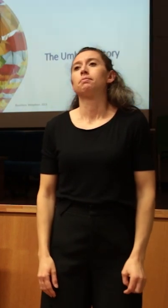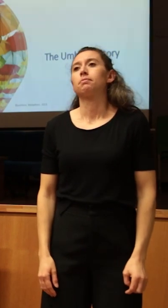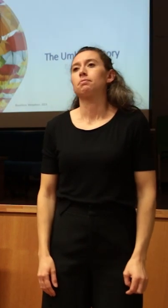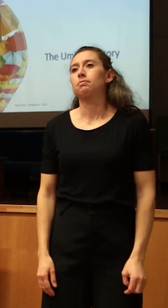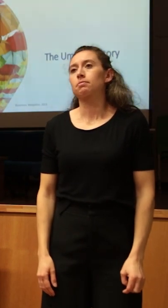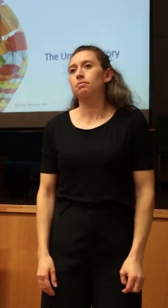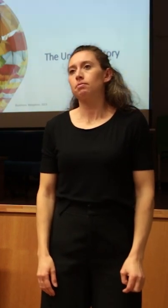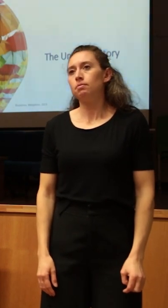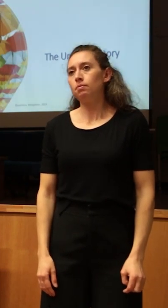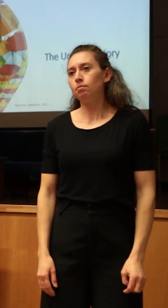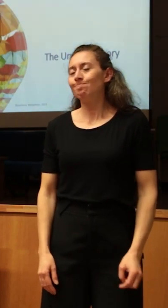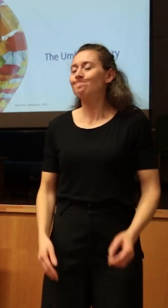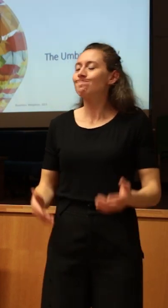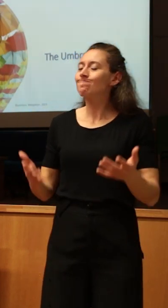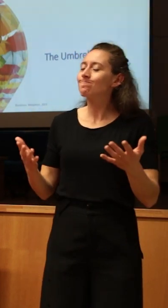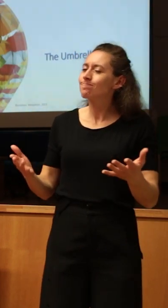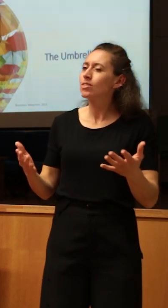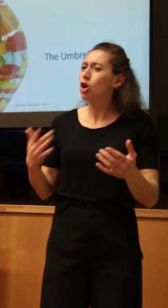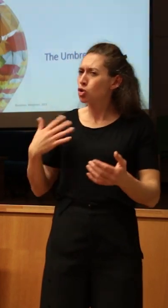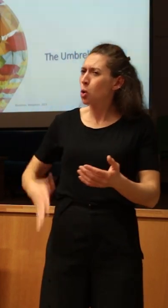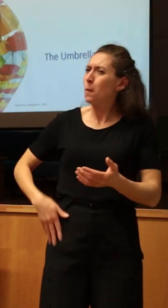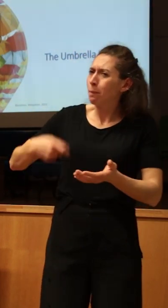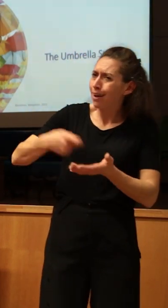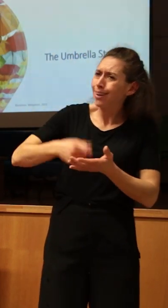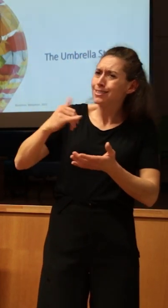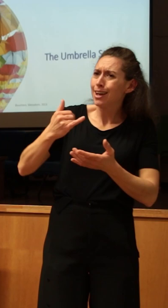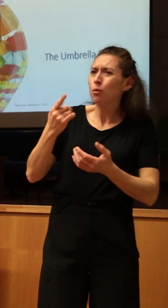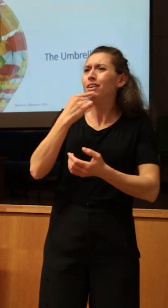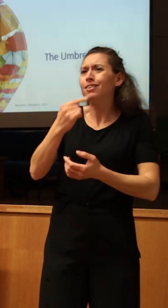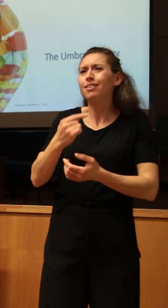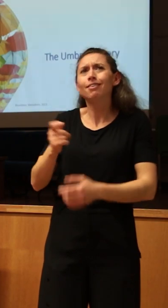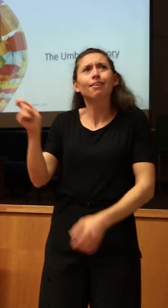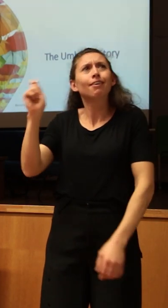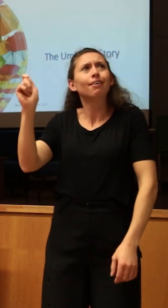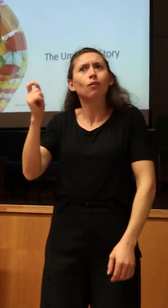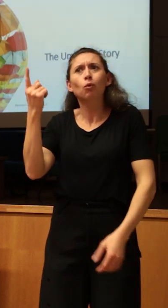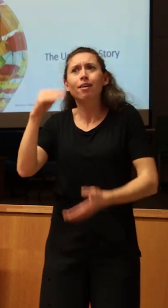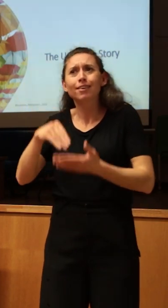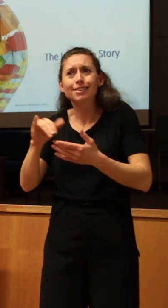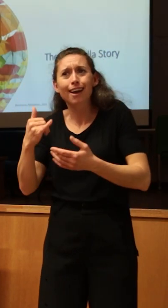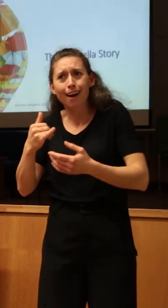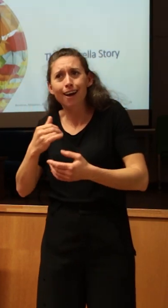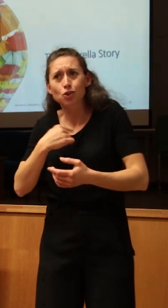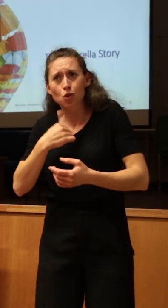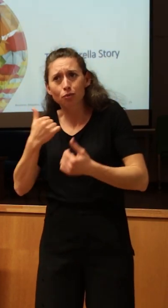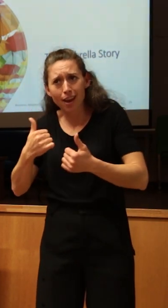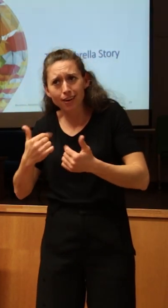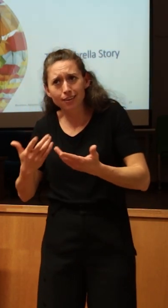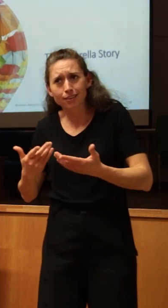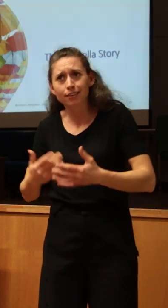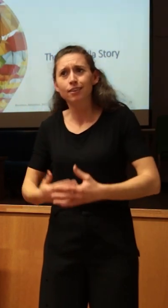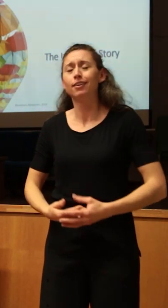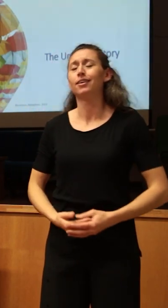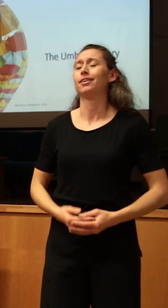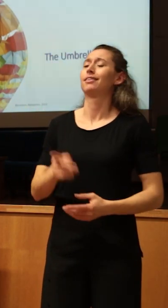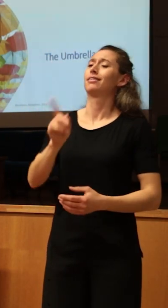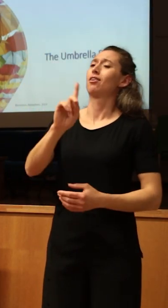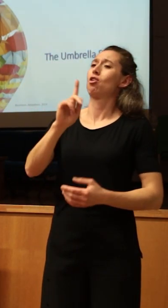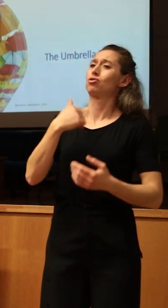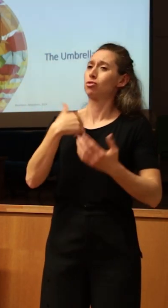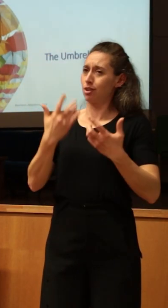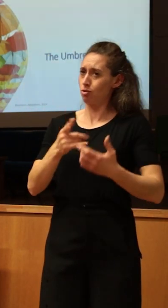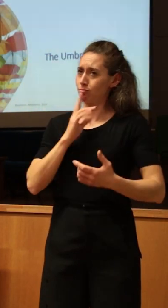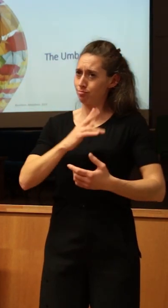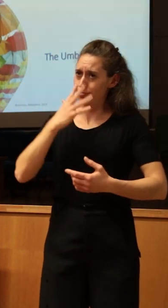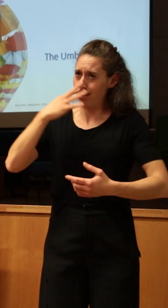little ping is good enough. Te pagué todo esto y vos me decís que con un toquecito de una campanita me alcanza. For what I'm paying you, I want like a real result. No, yo quiero un